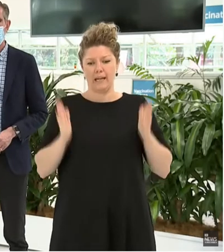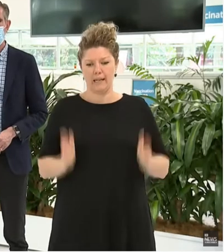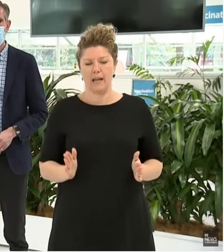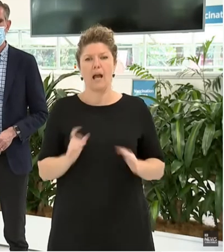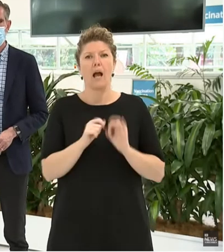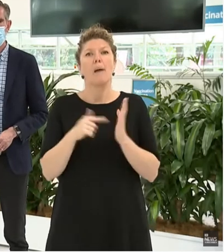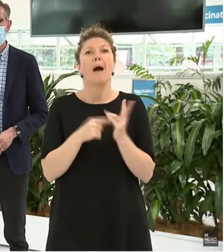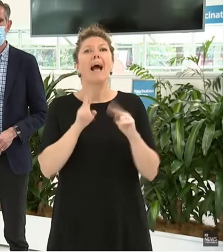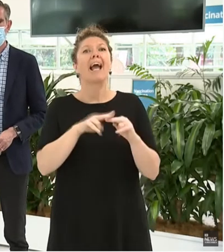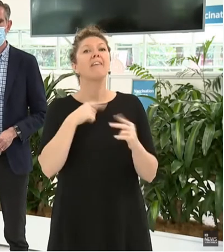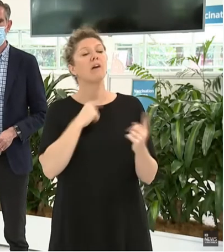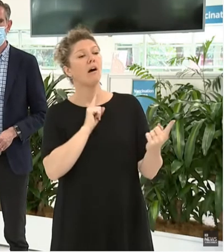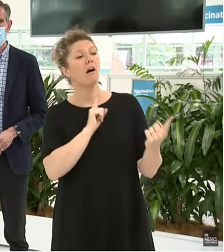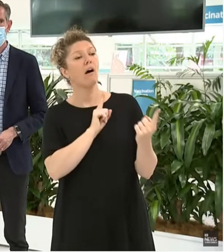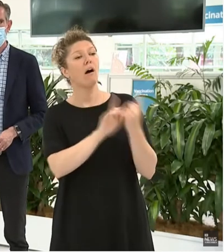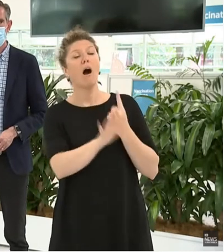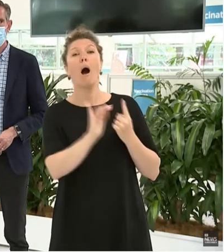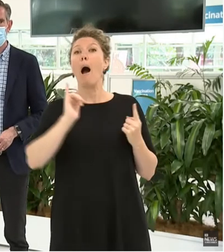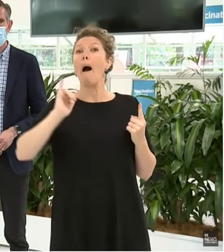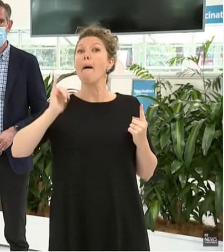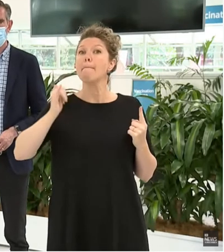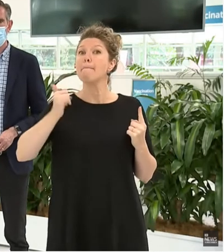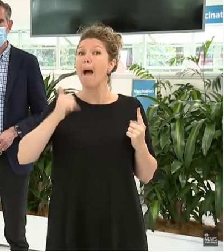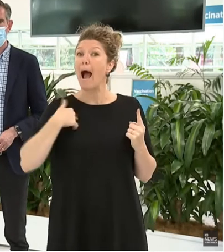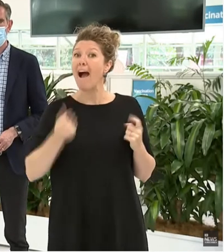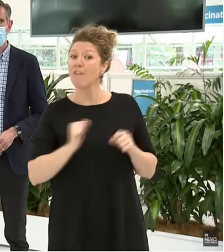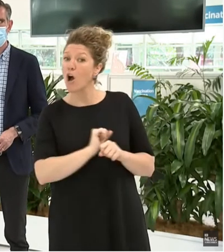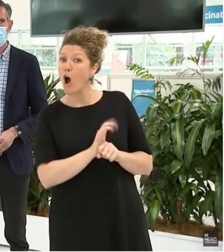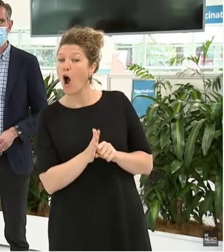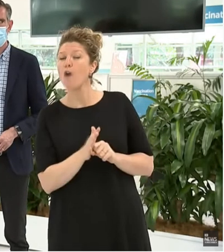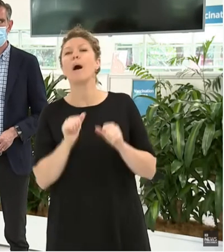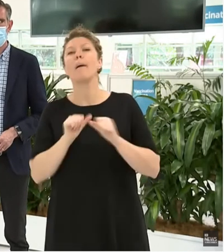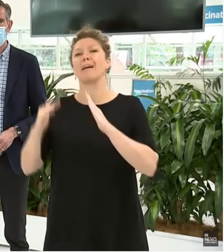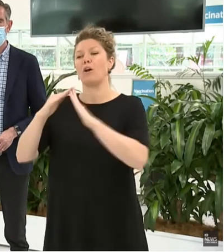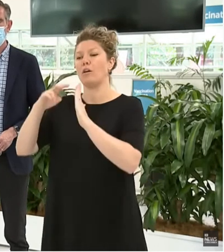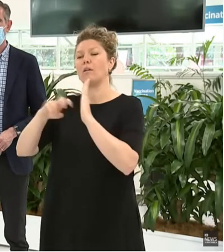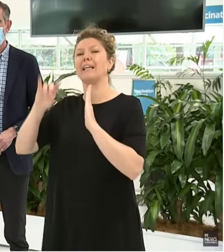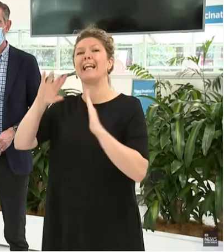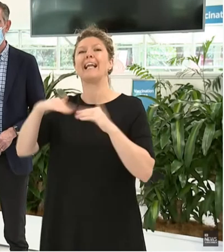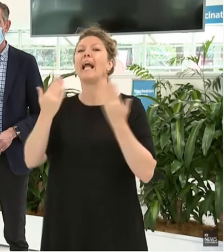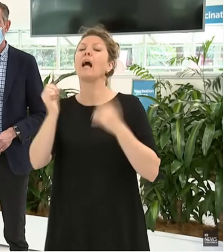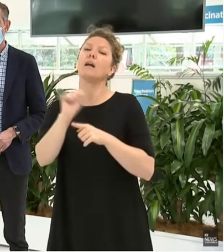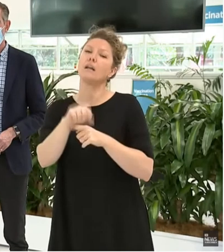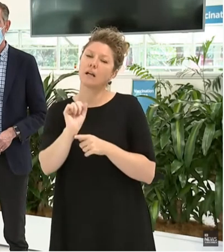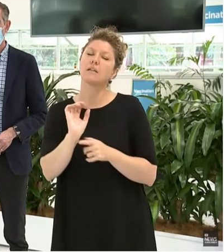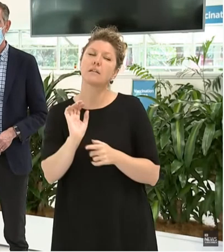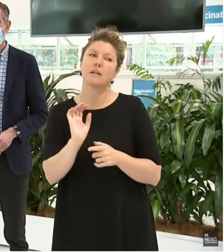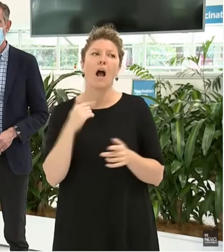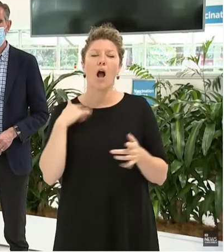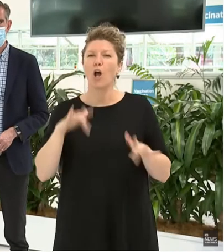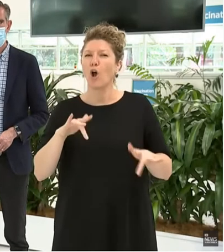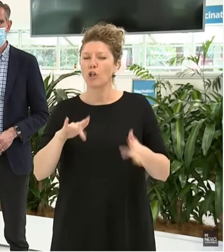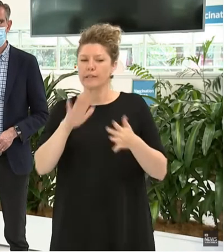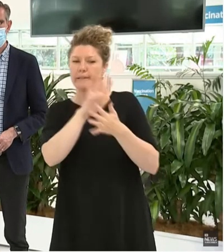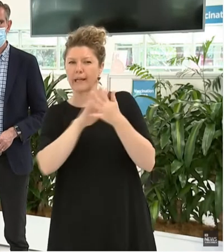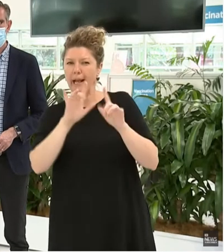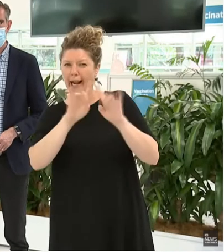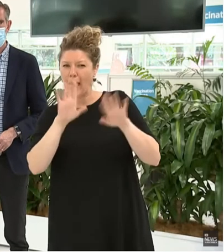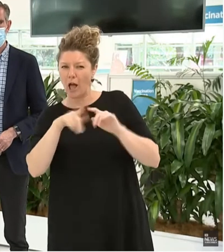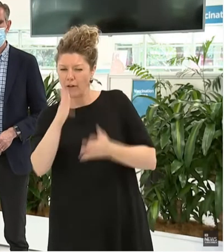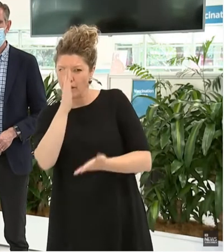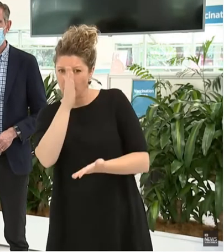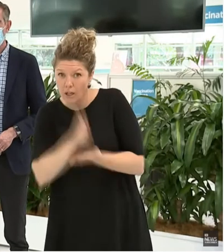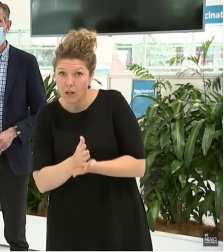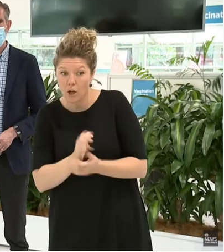that for anybody who's positive, but certainly people who are in a situation where there's a lack of clarity or certainty about their